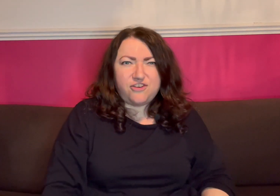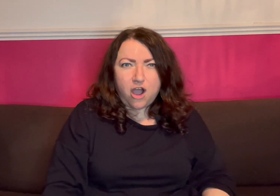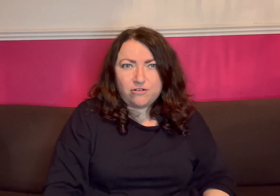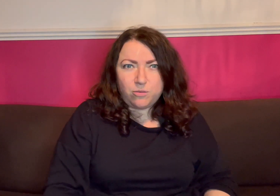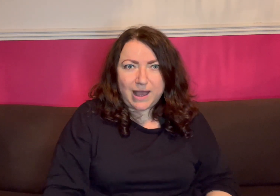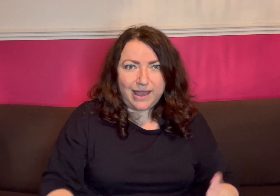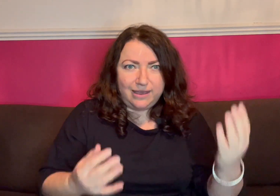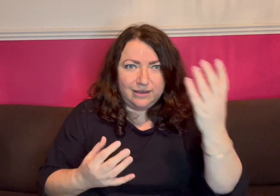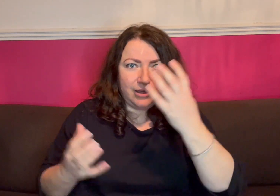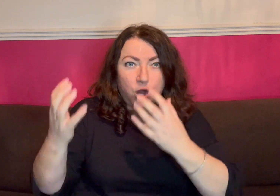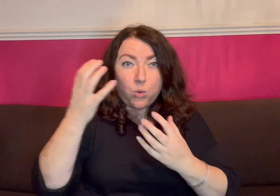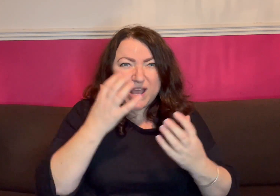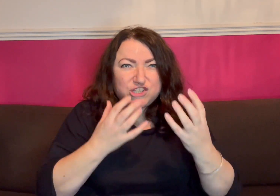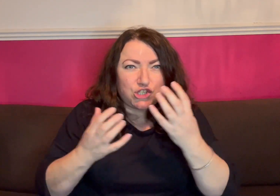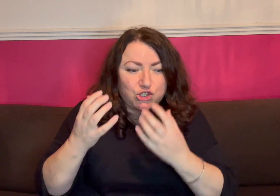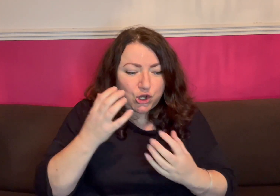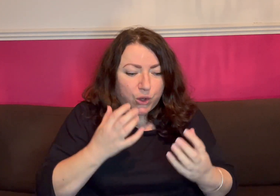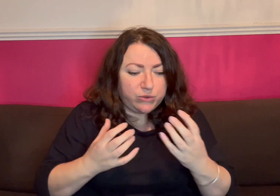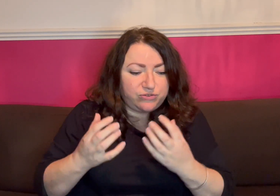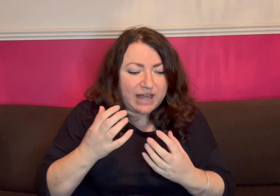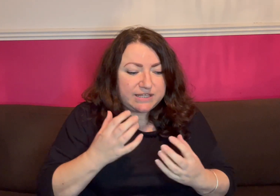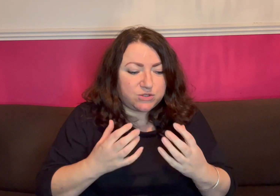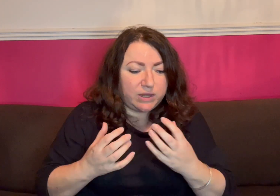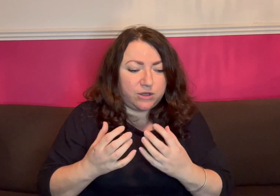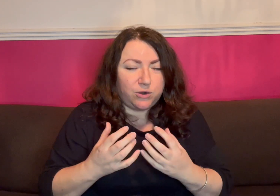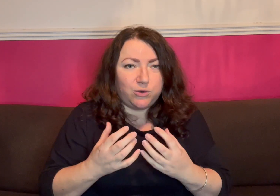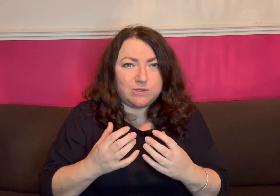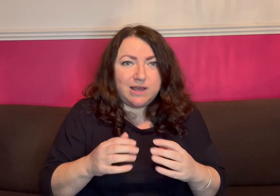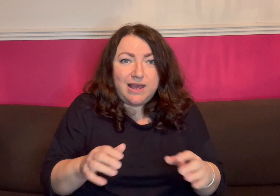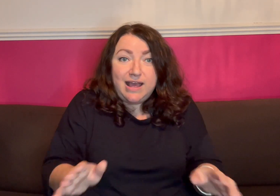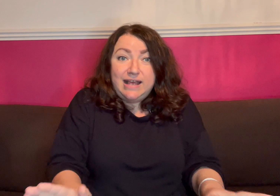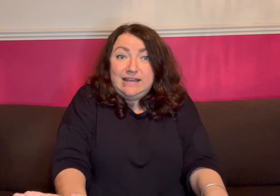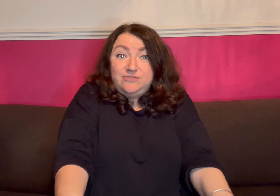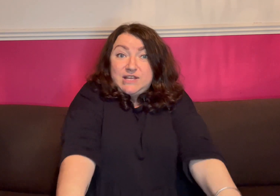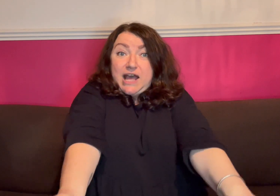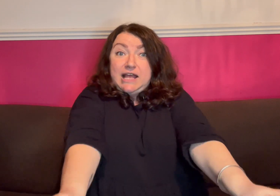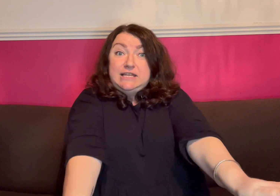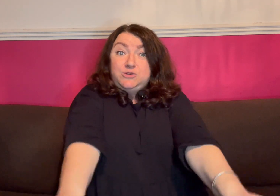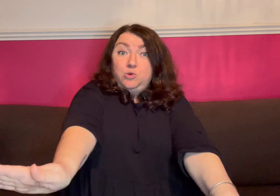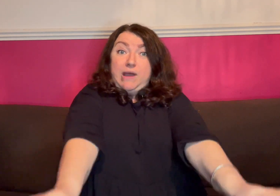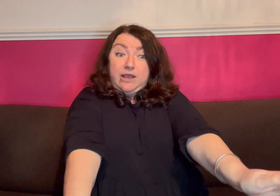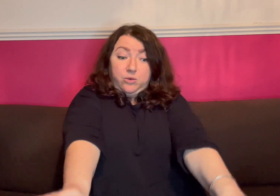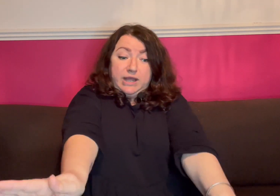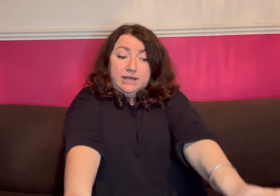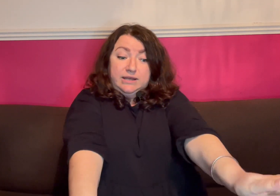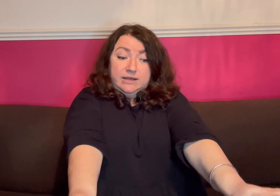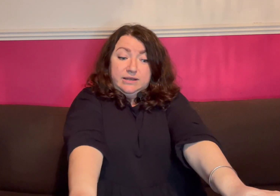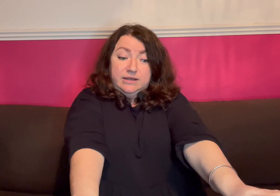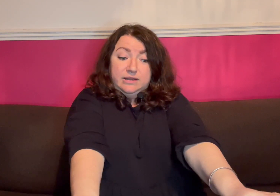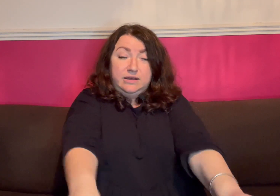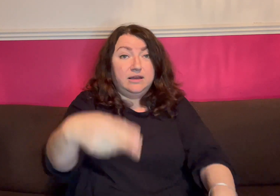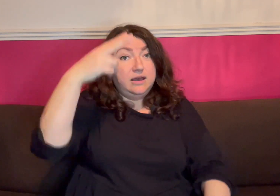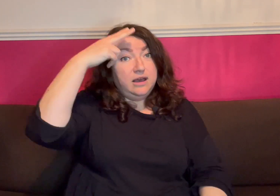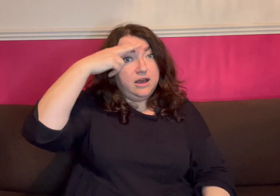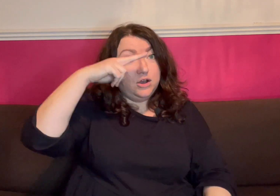Far away, where snowflakes twinkled, lived a little penguin